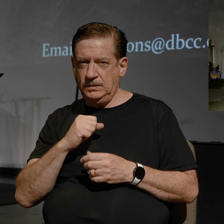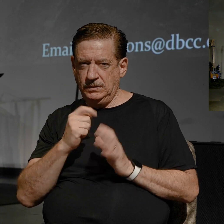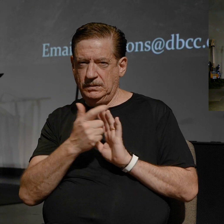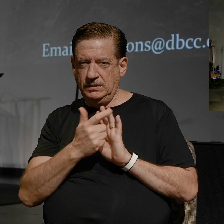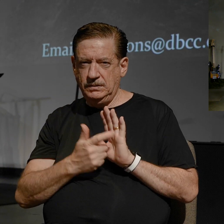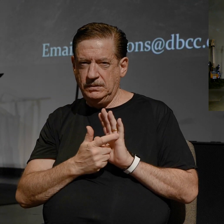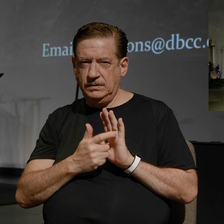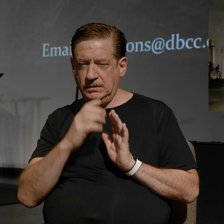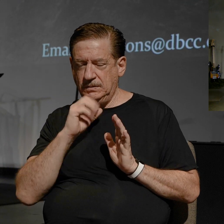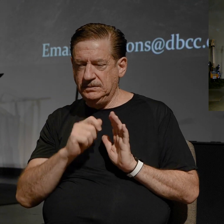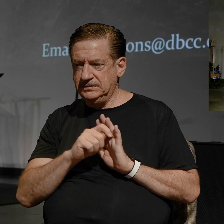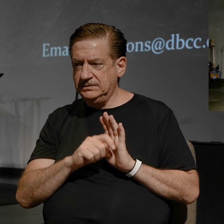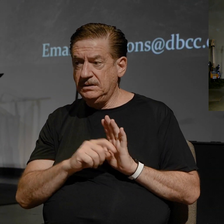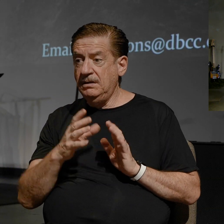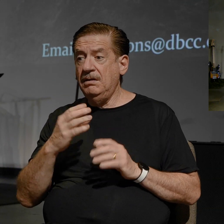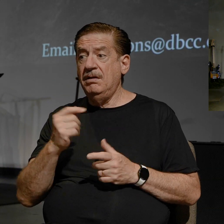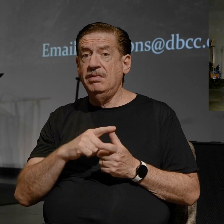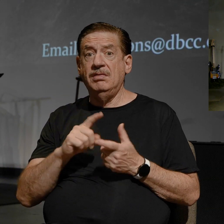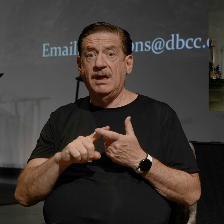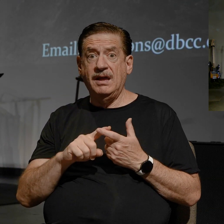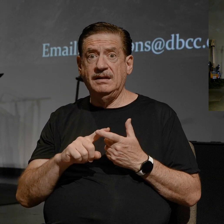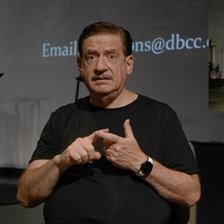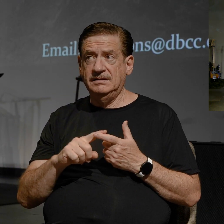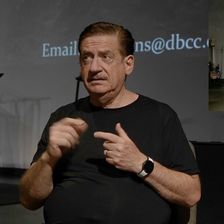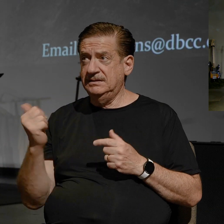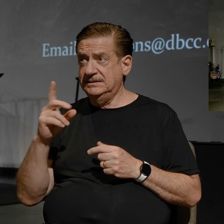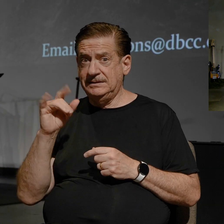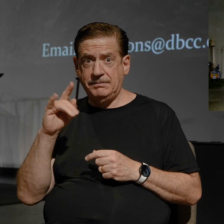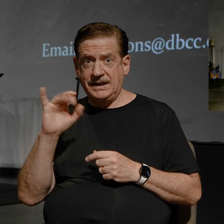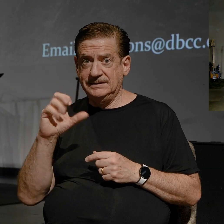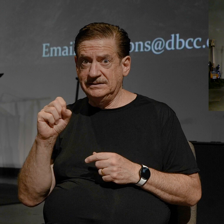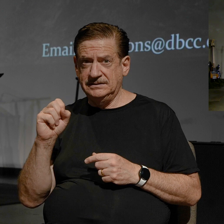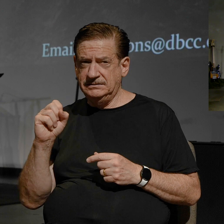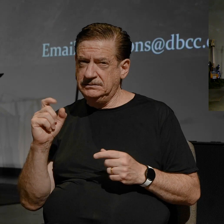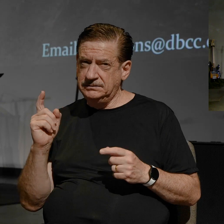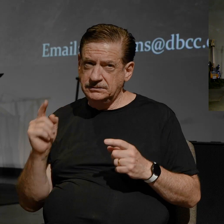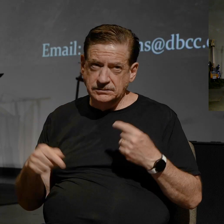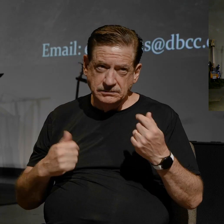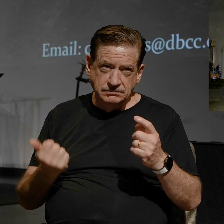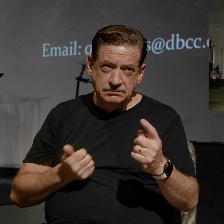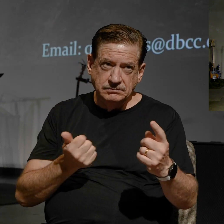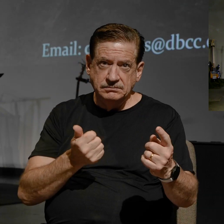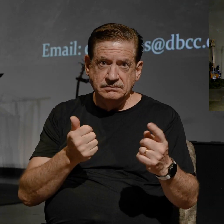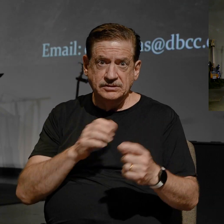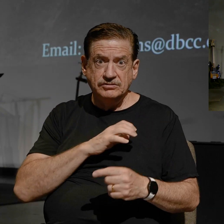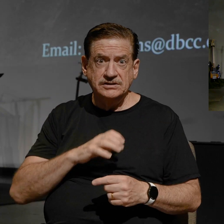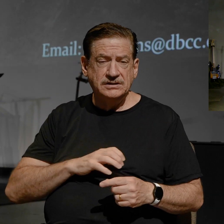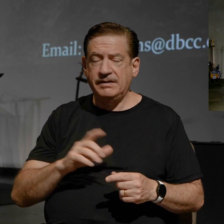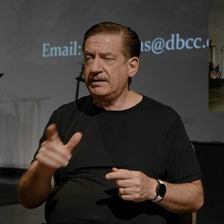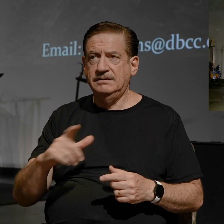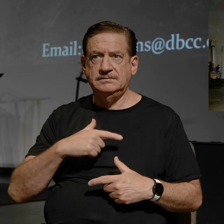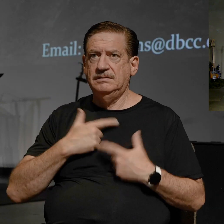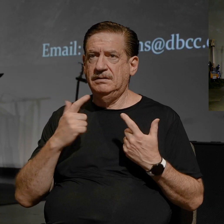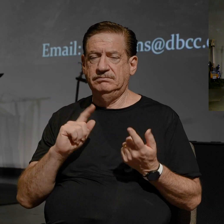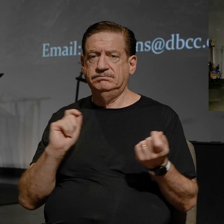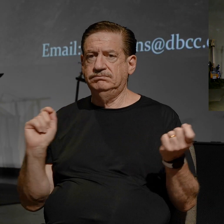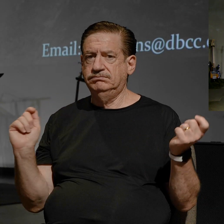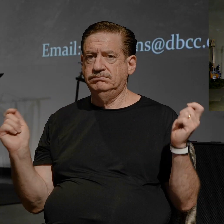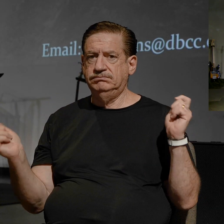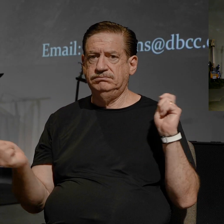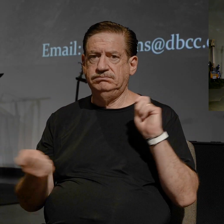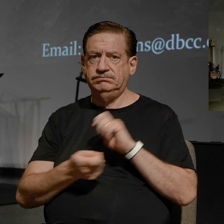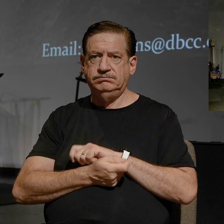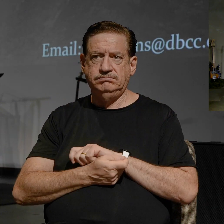with Jesus on the road to Damascus, and his life does a 180 just like that. And Paul is detailing the